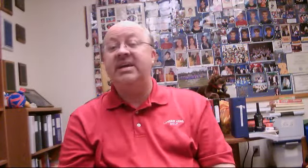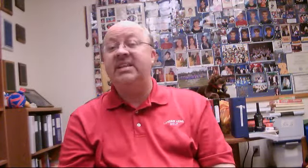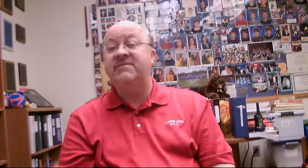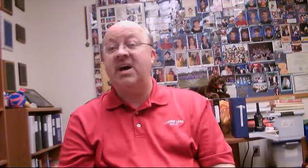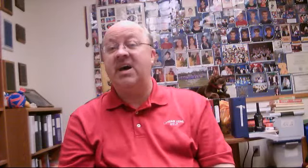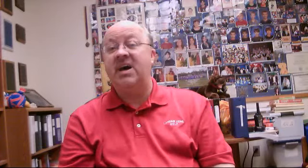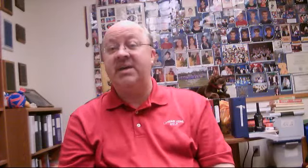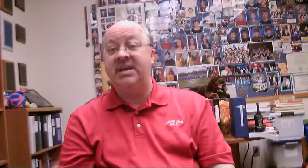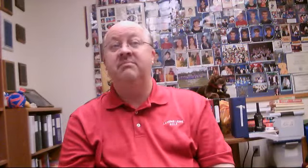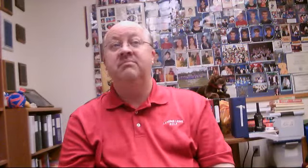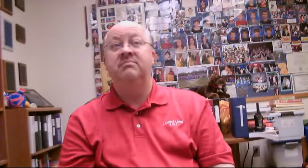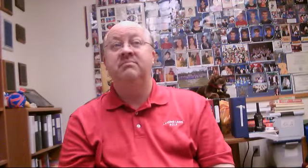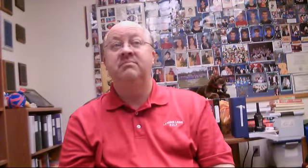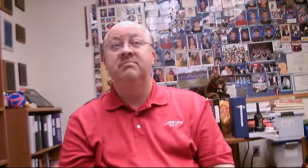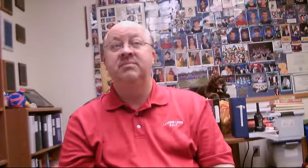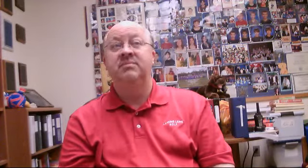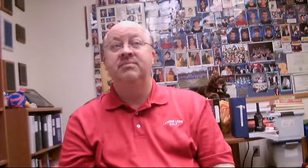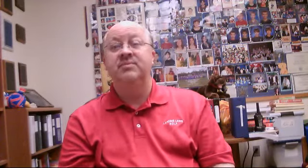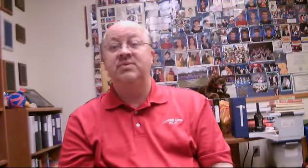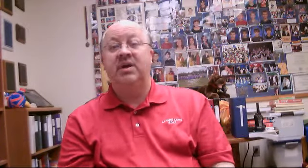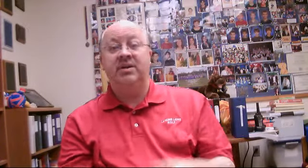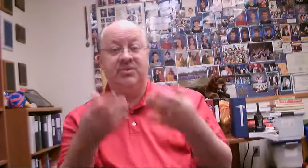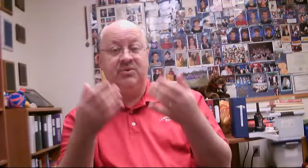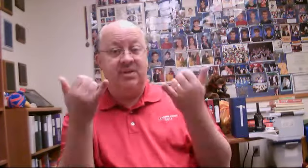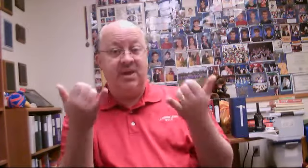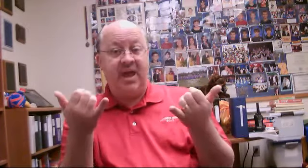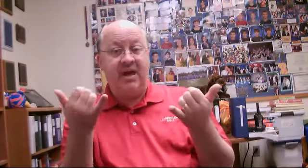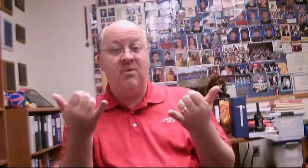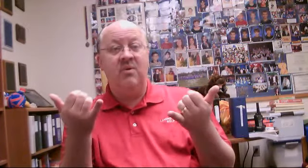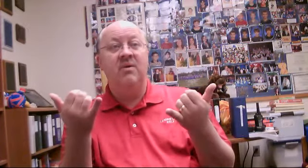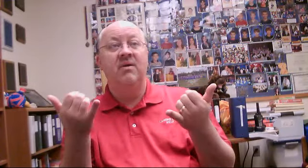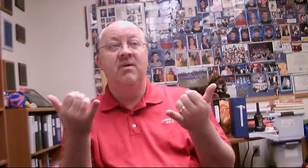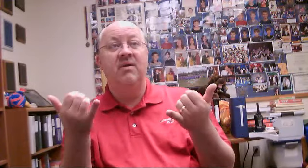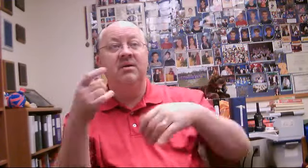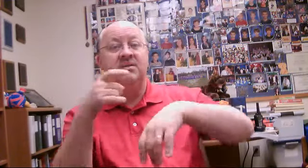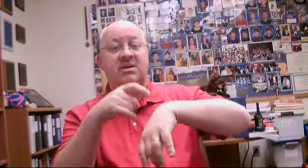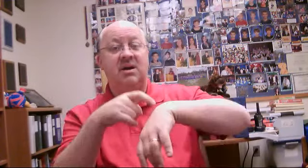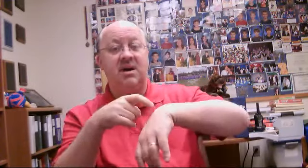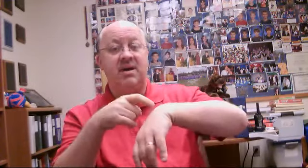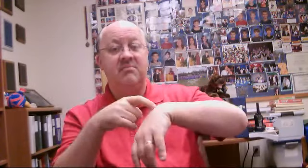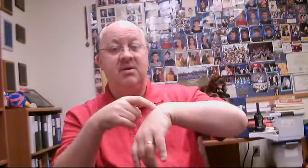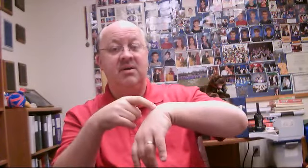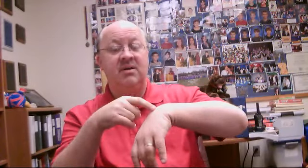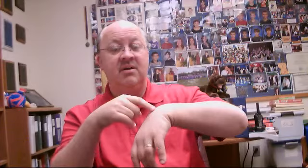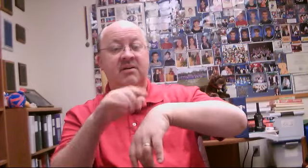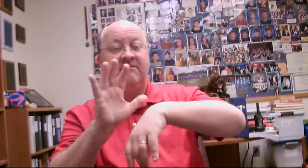It's 5 p.m. So I could do now, time,